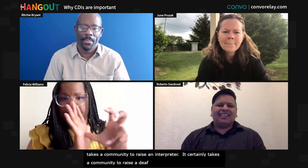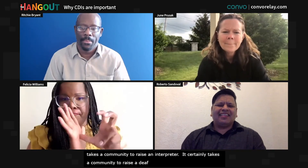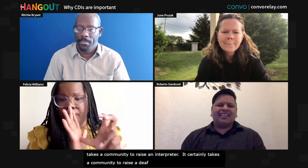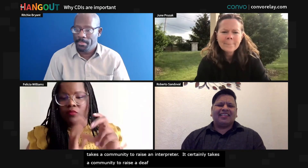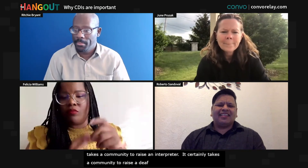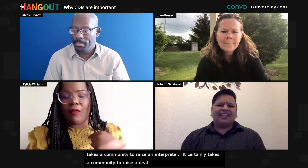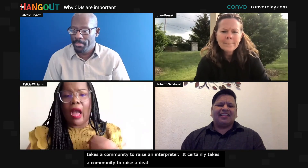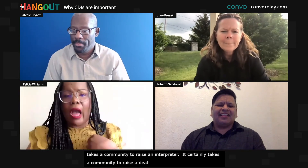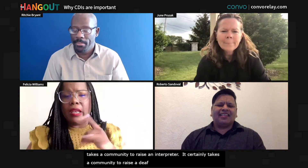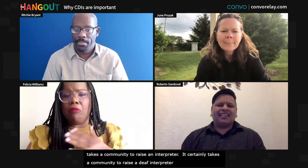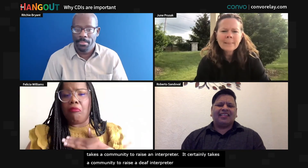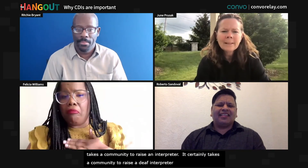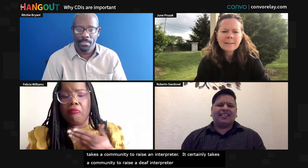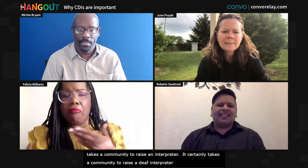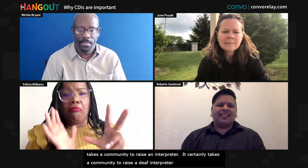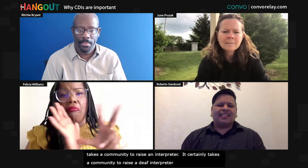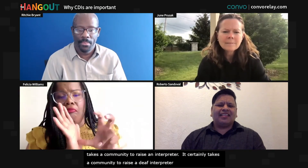first,